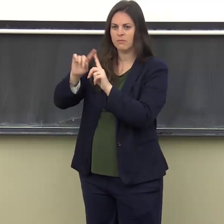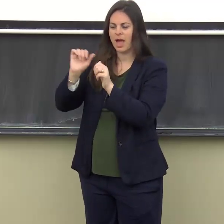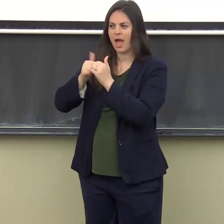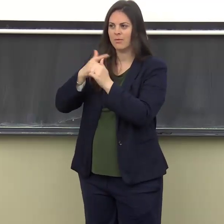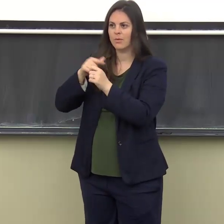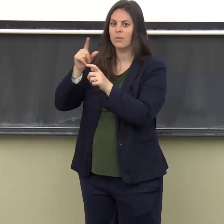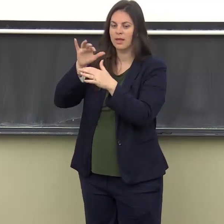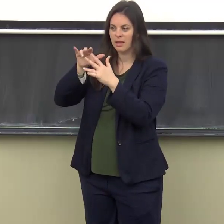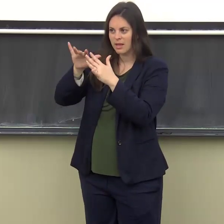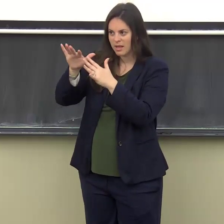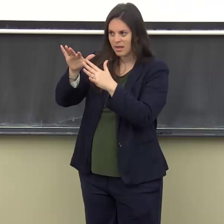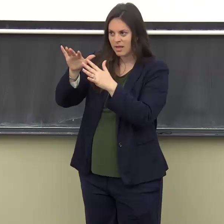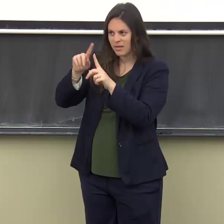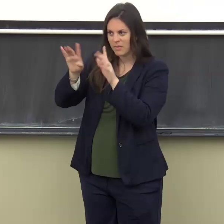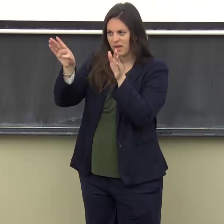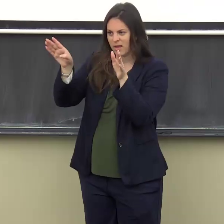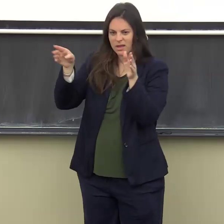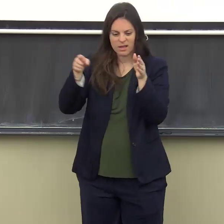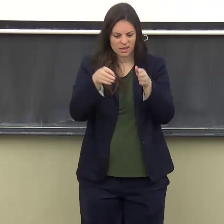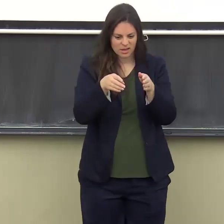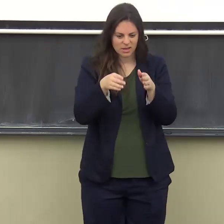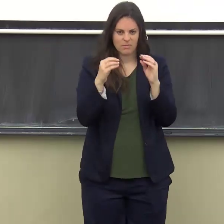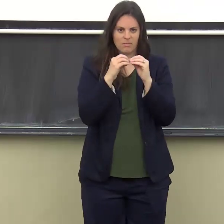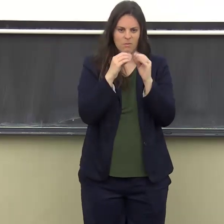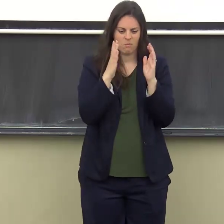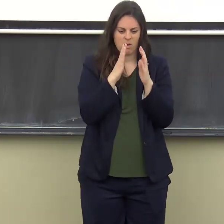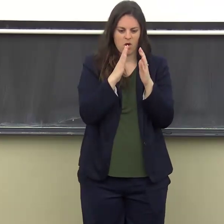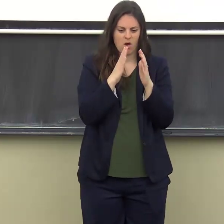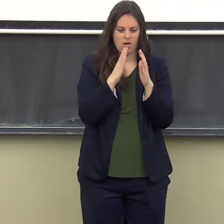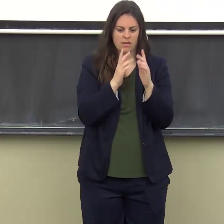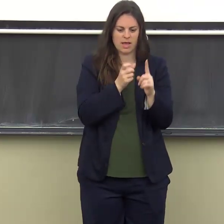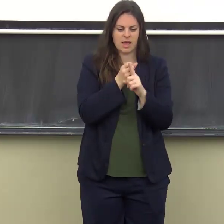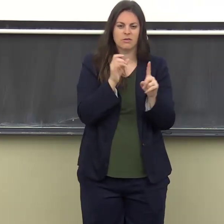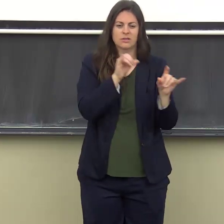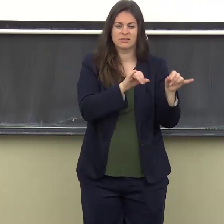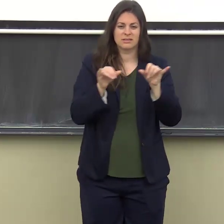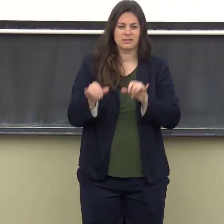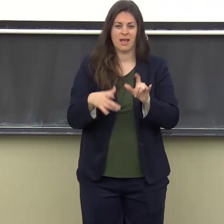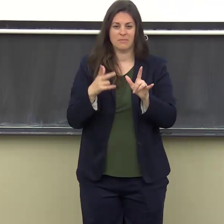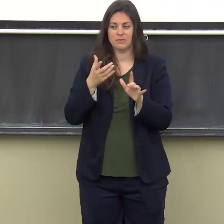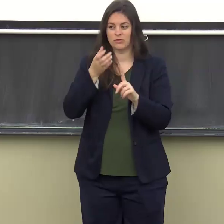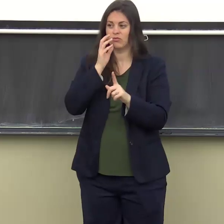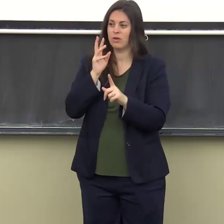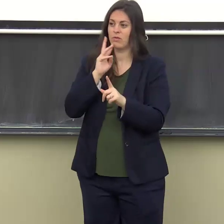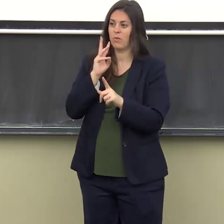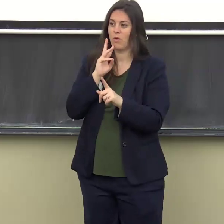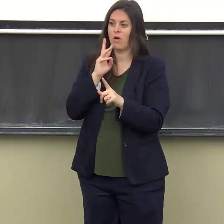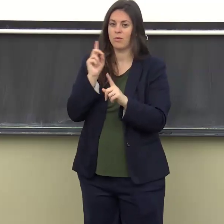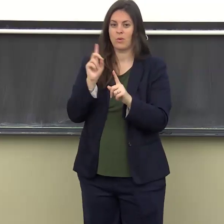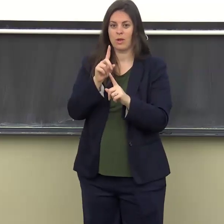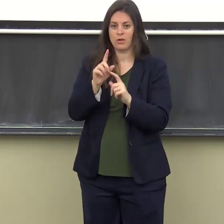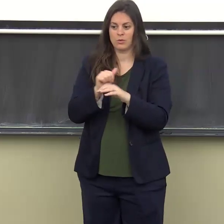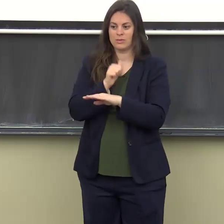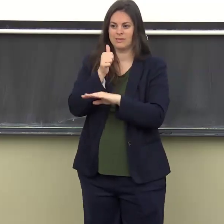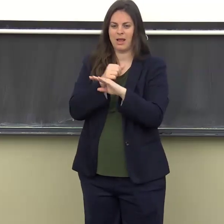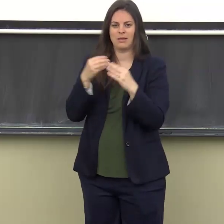smaller, mutually accountable, as Angeliko's talking about as well with the water, drink the water where you do industry. And so we all can look to each other and